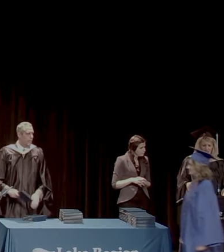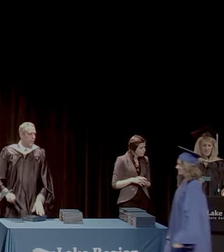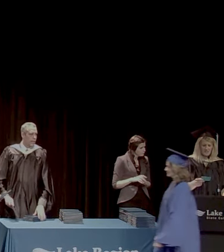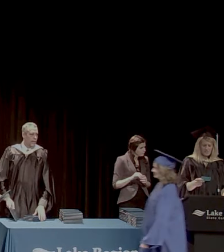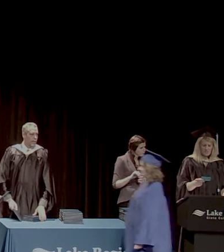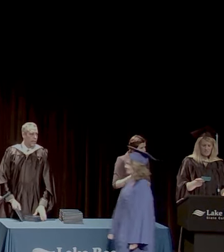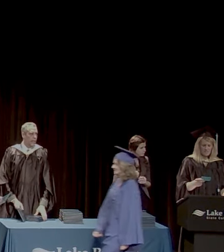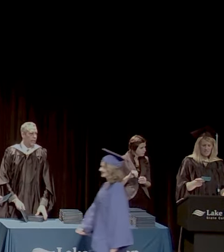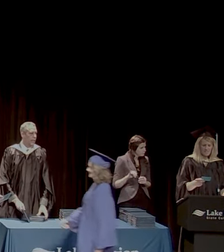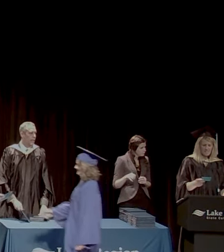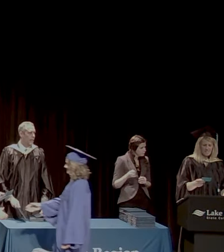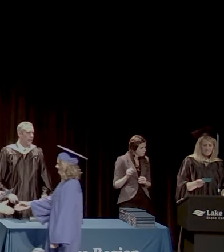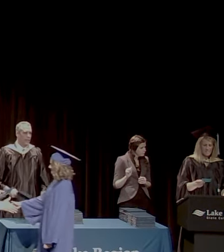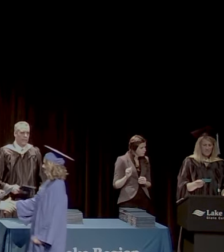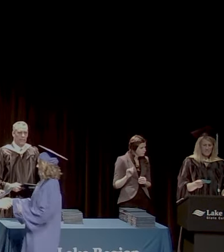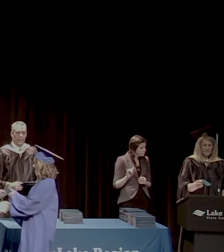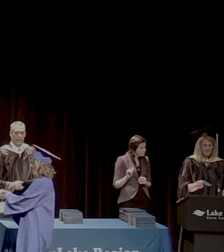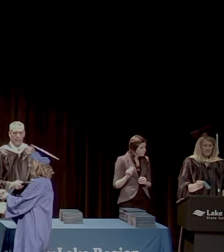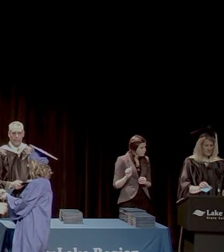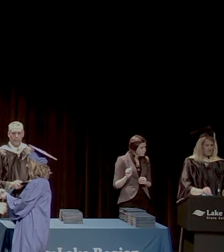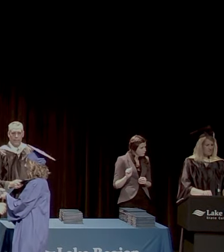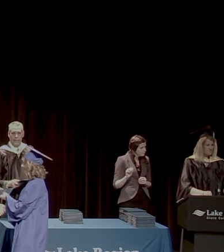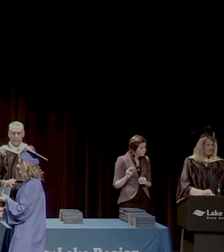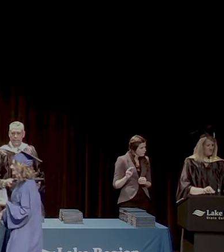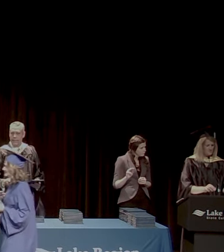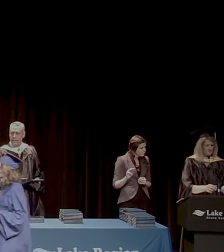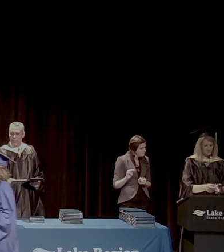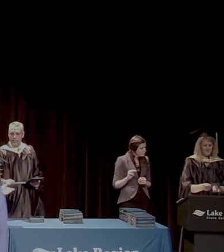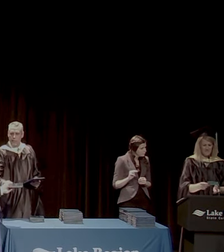Jayla Mogg, Associate in Applied Science, Associate Degree Nurse.